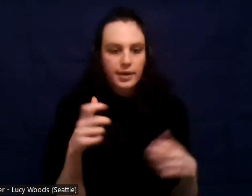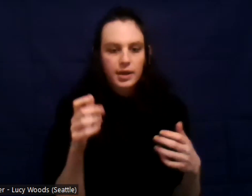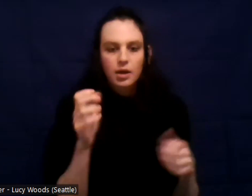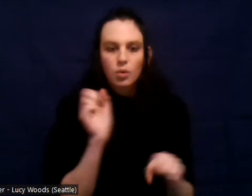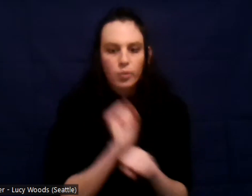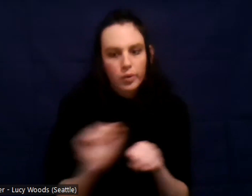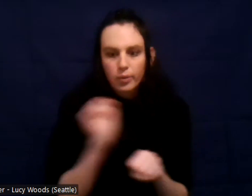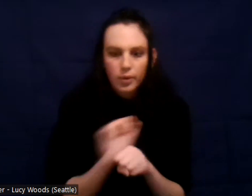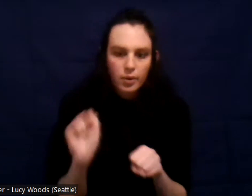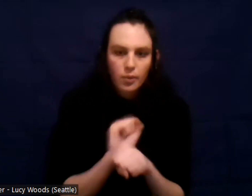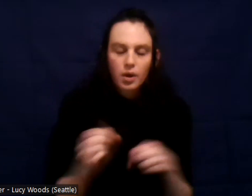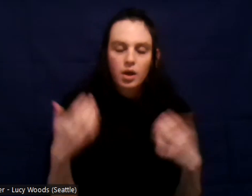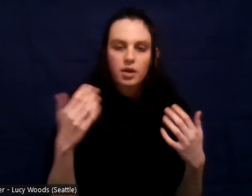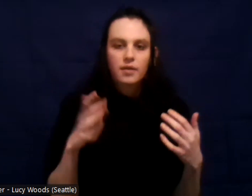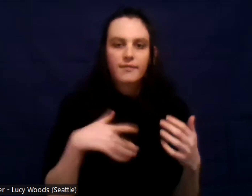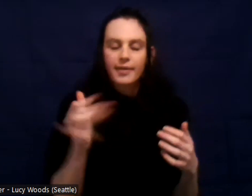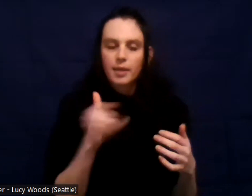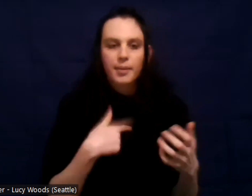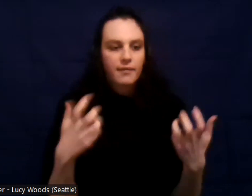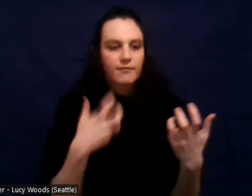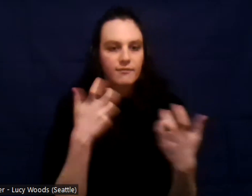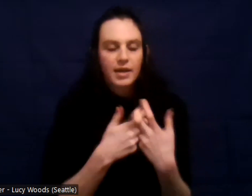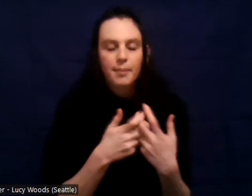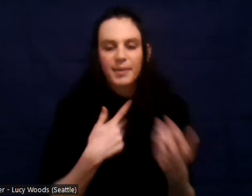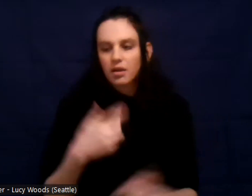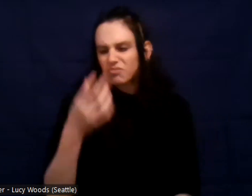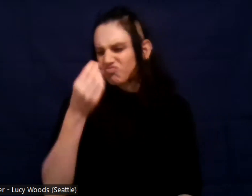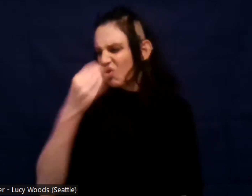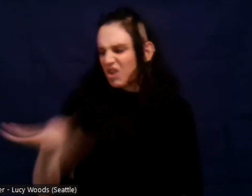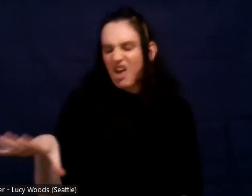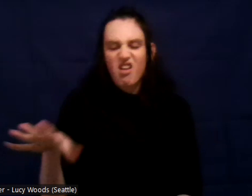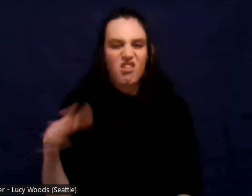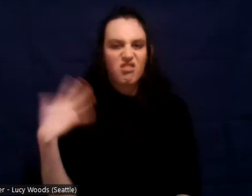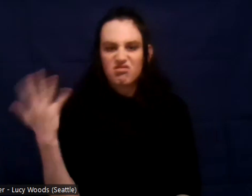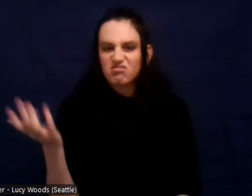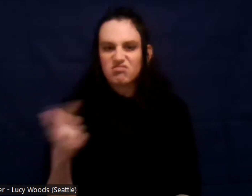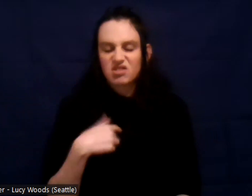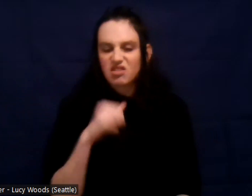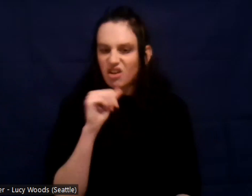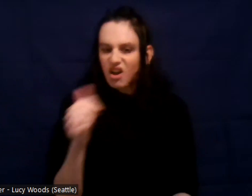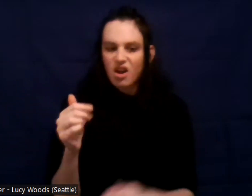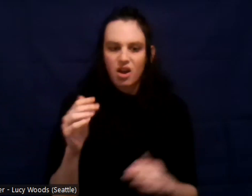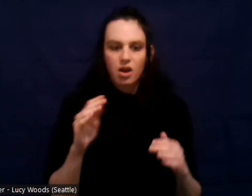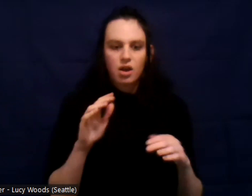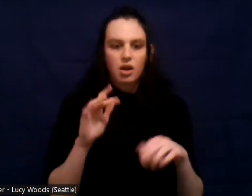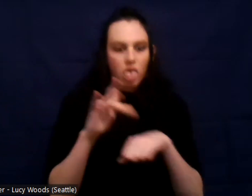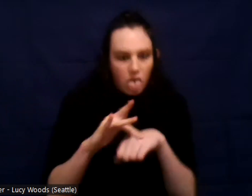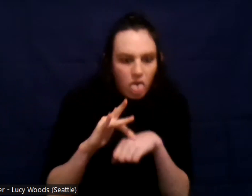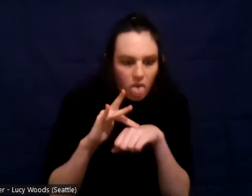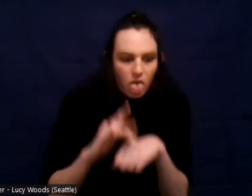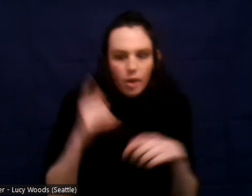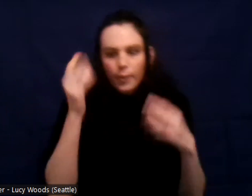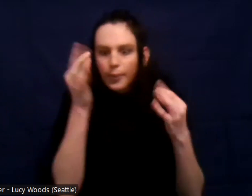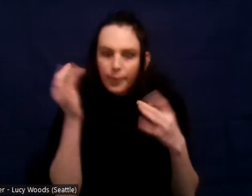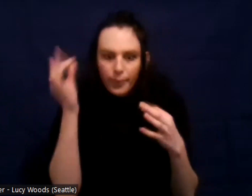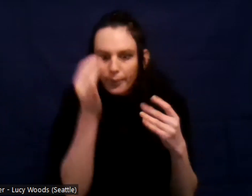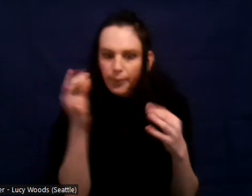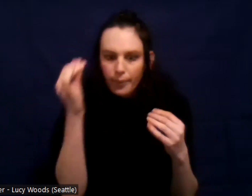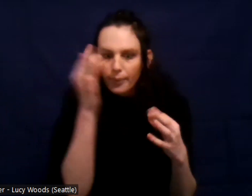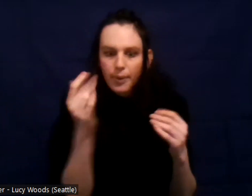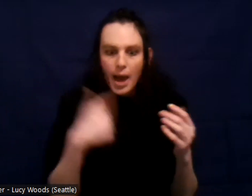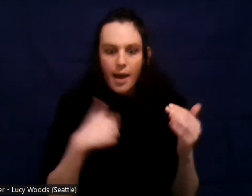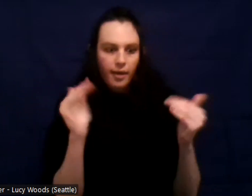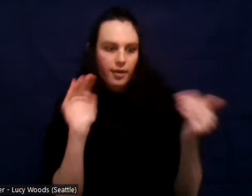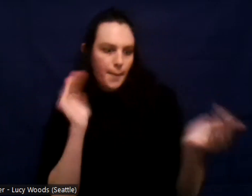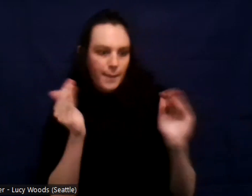not care, or to, yeah, I guess that's it, to not care, to not overanalyze, overthink, and wonder if I'm measuring up or this,